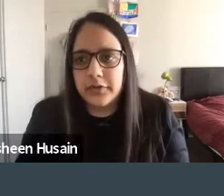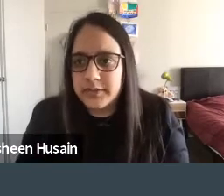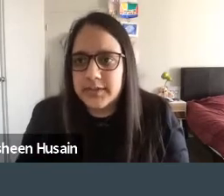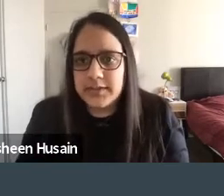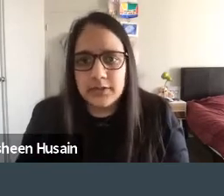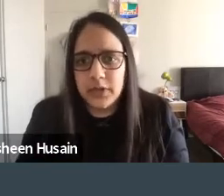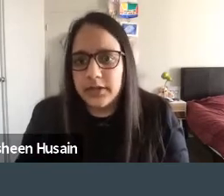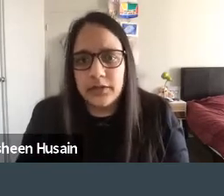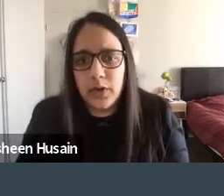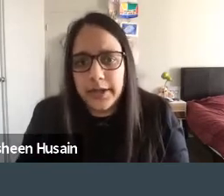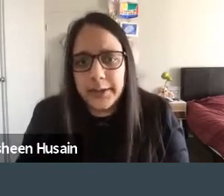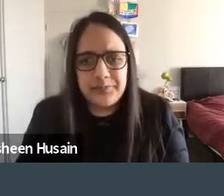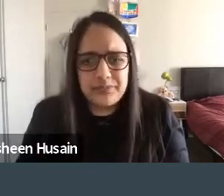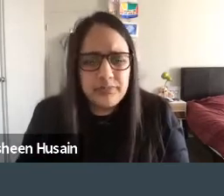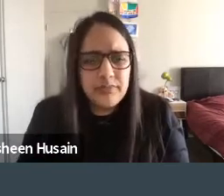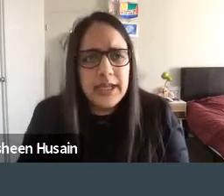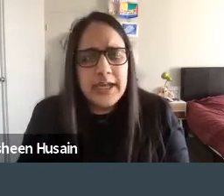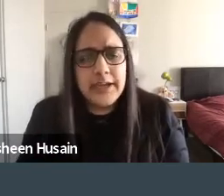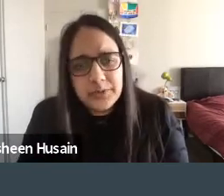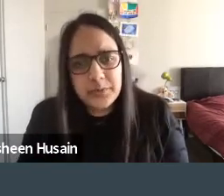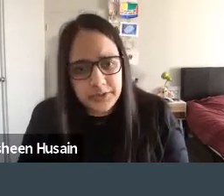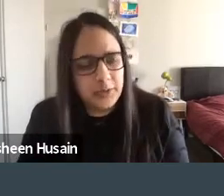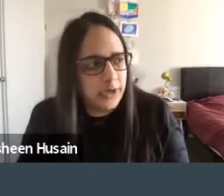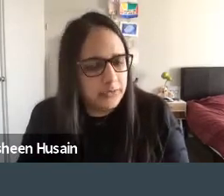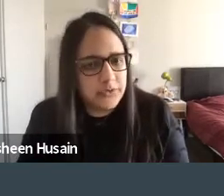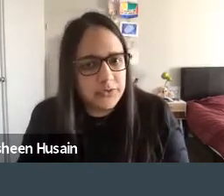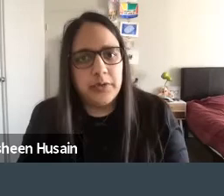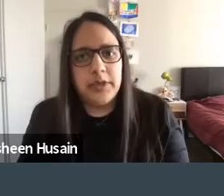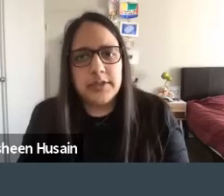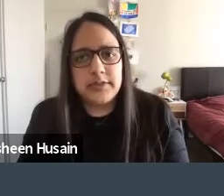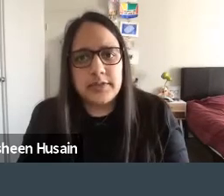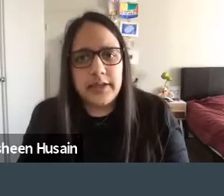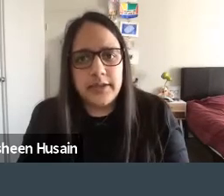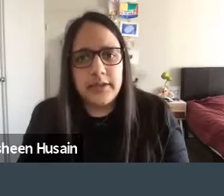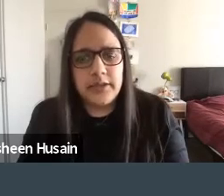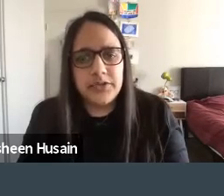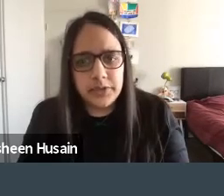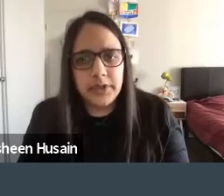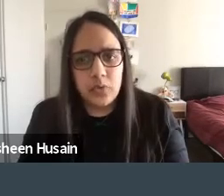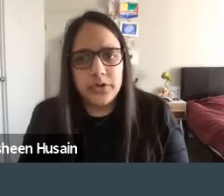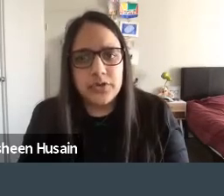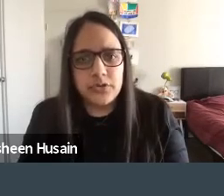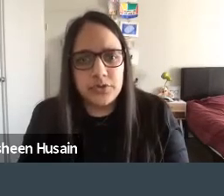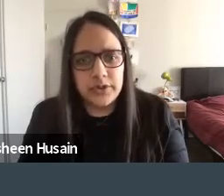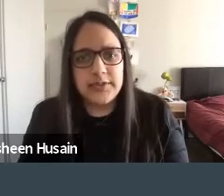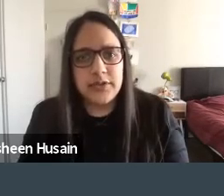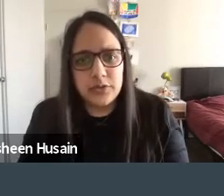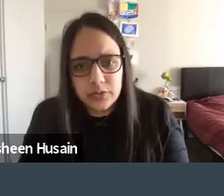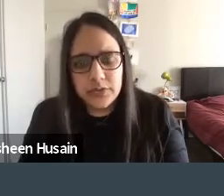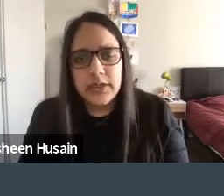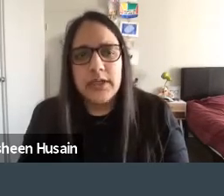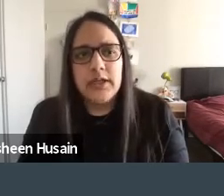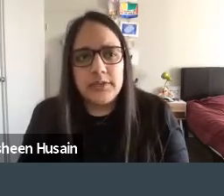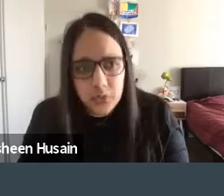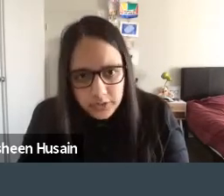are pharmacies located and why. And I was particularly proud of this story because I think it is really important to do stories that